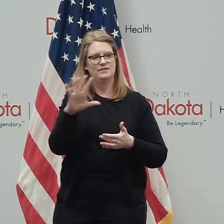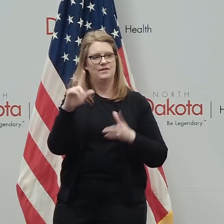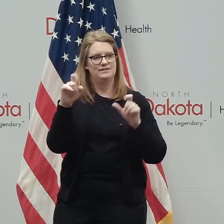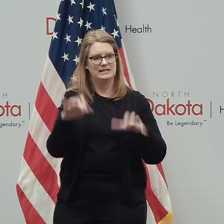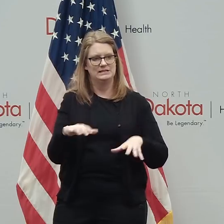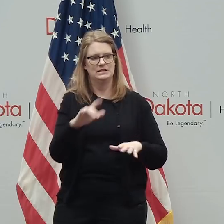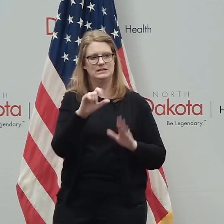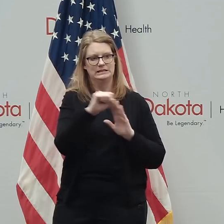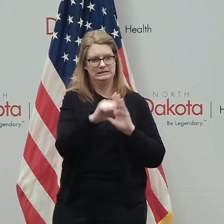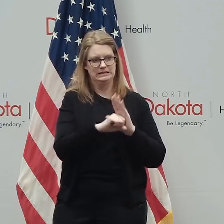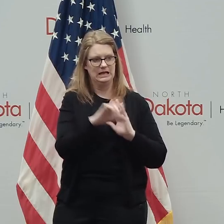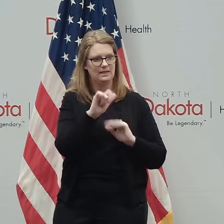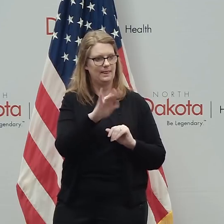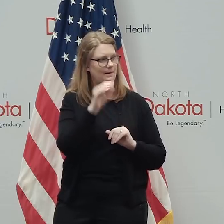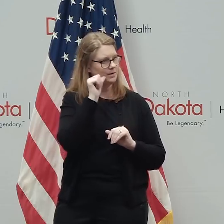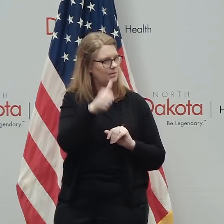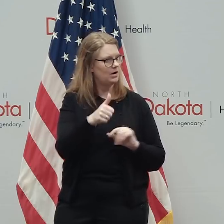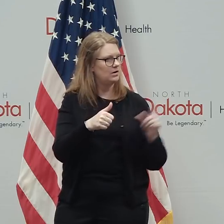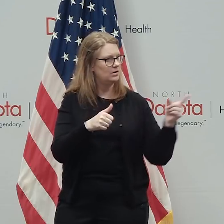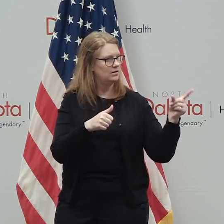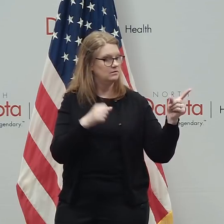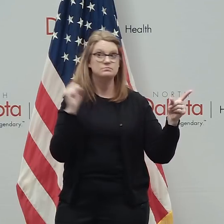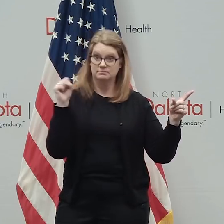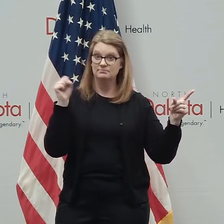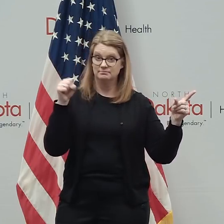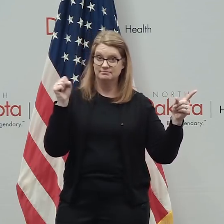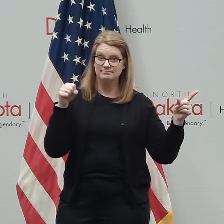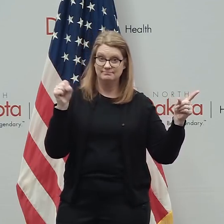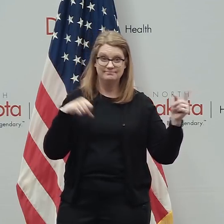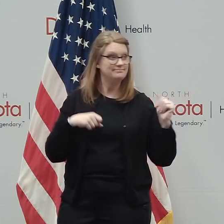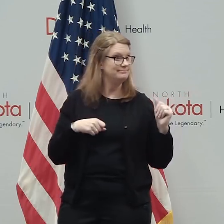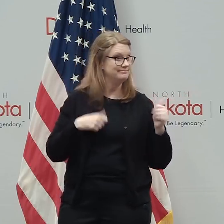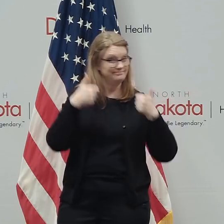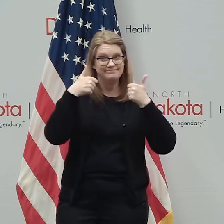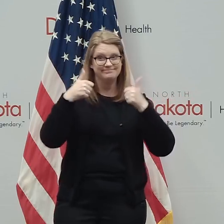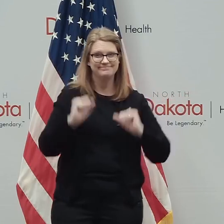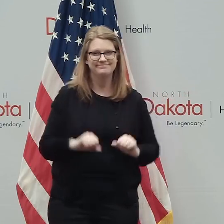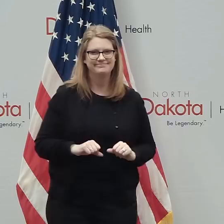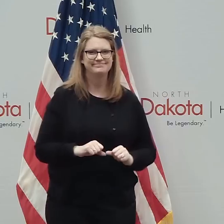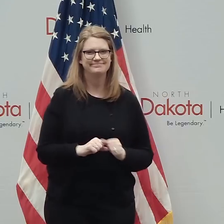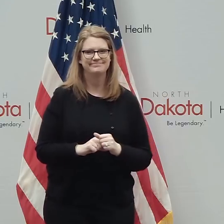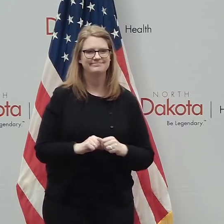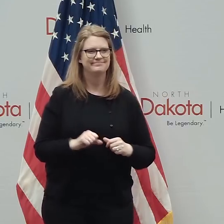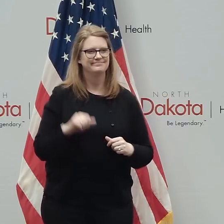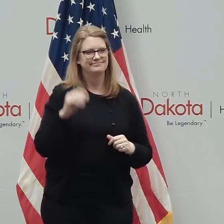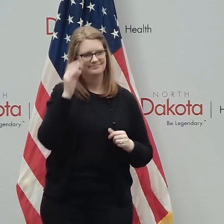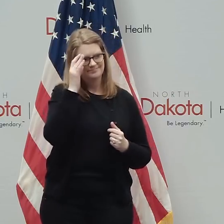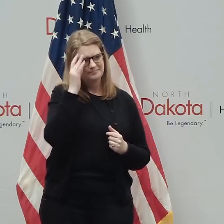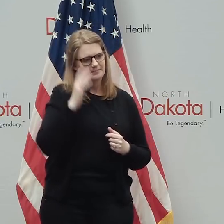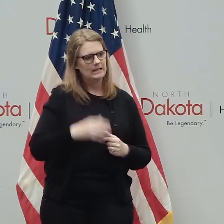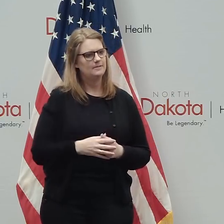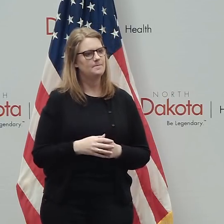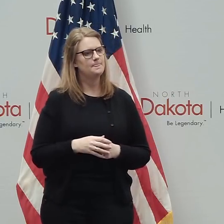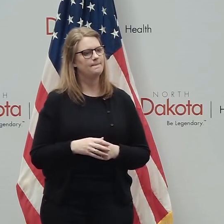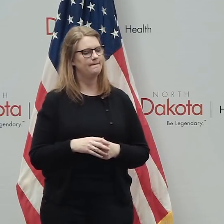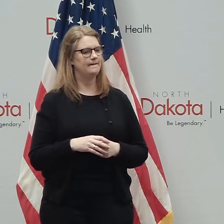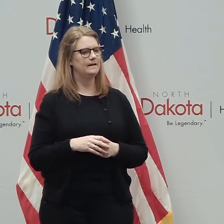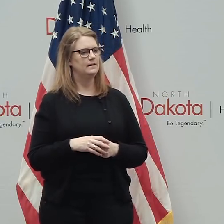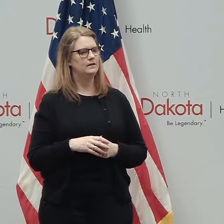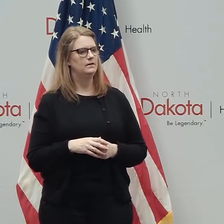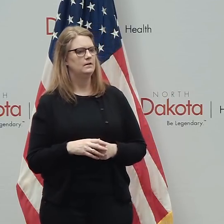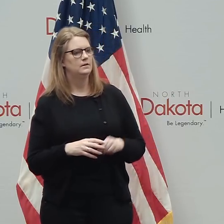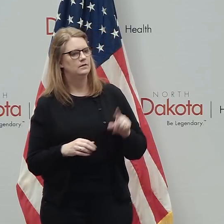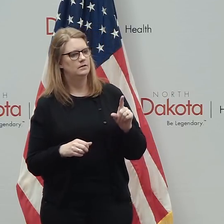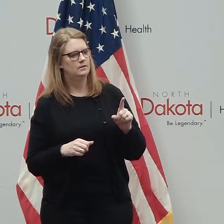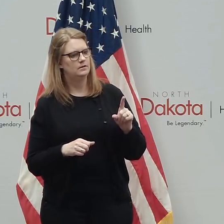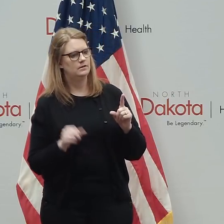at the state lab tomorrow. She's nodding affirmative on that one. So I had